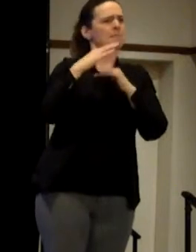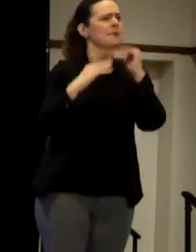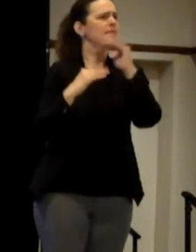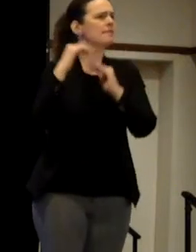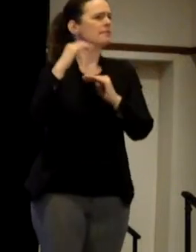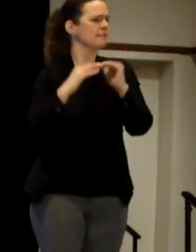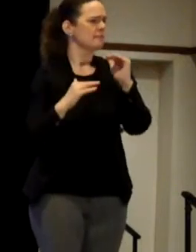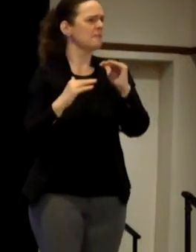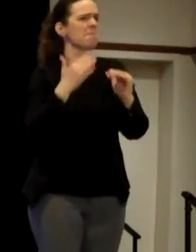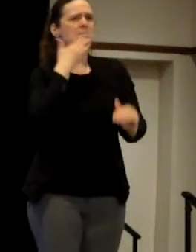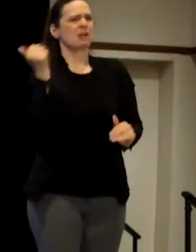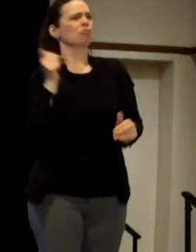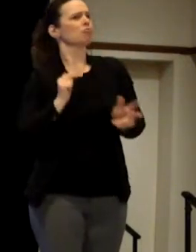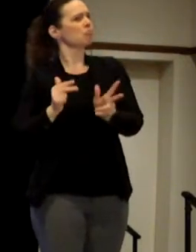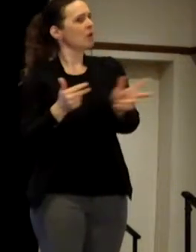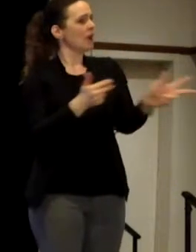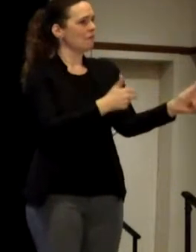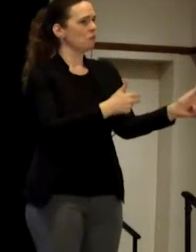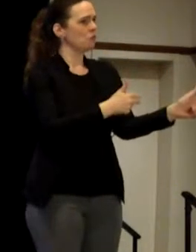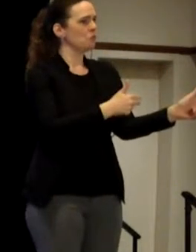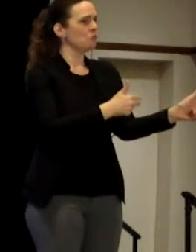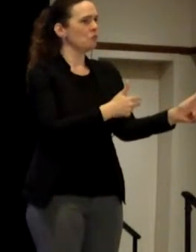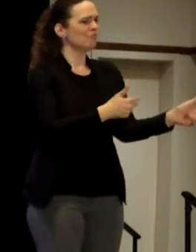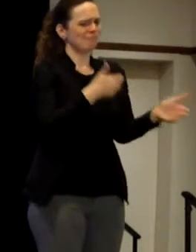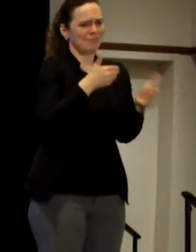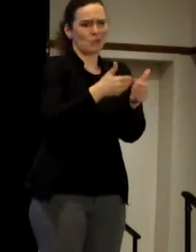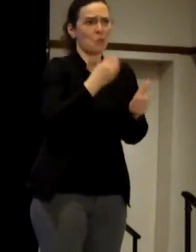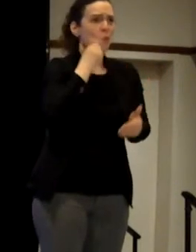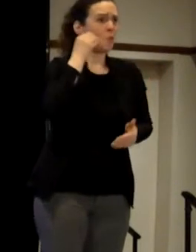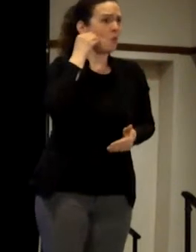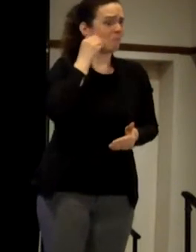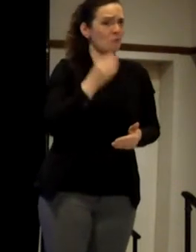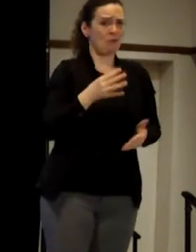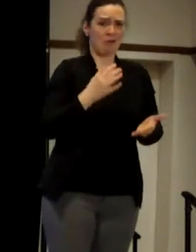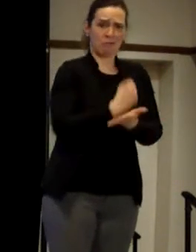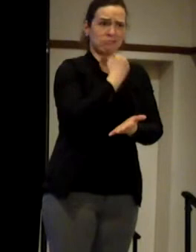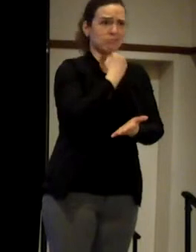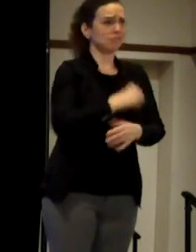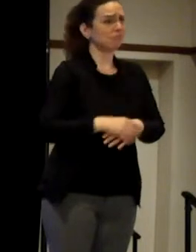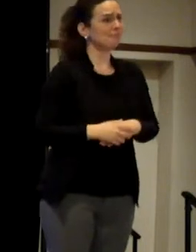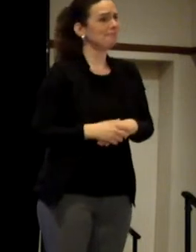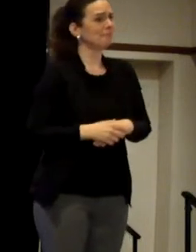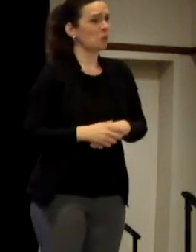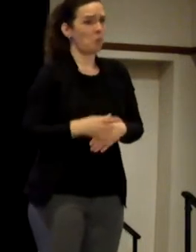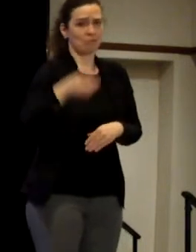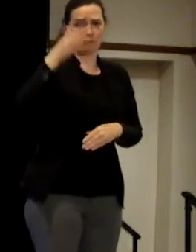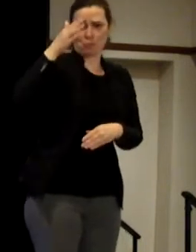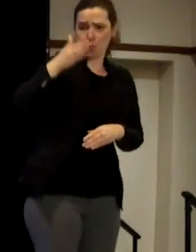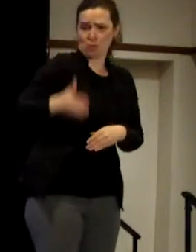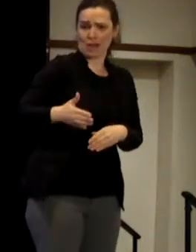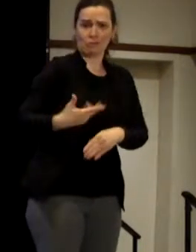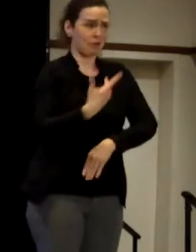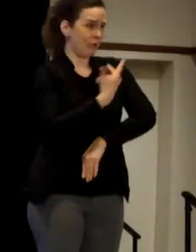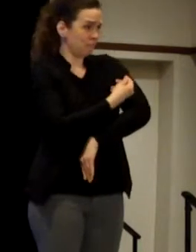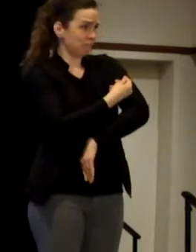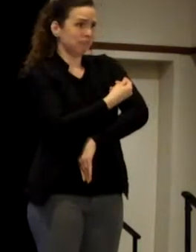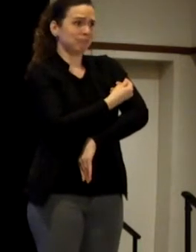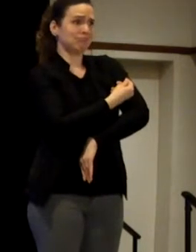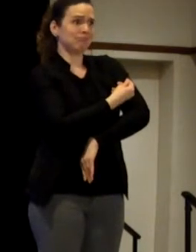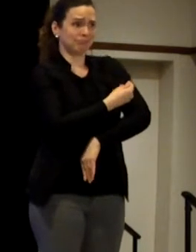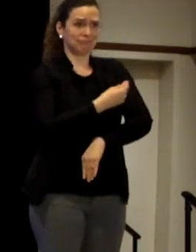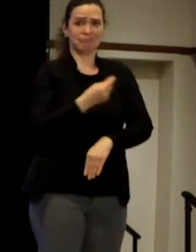is probably potentially closer to your home. You drive up, get your shot, turn in your paperwork, go